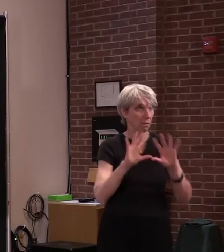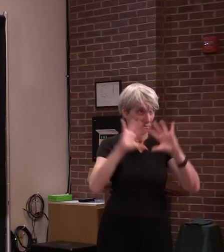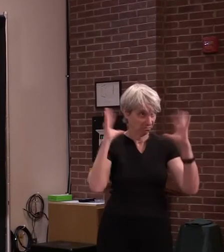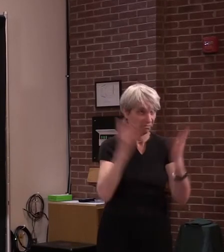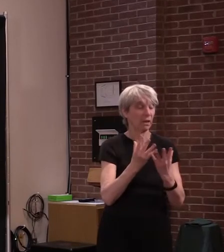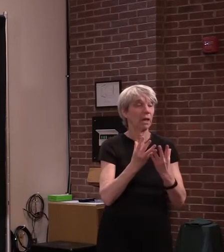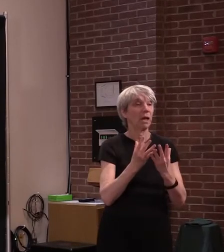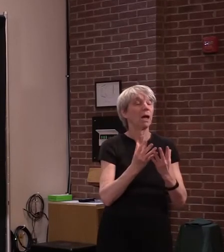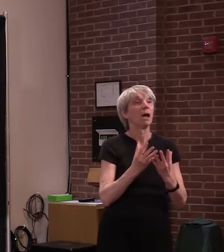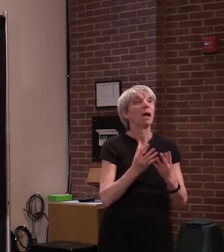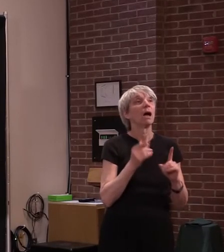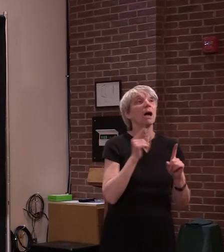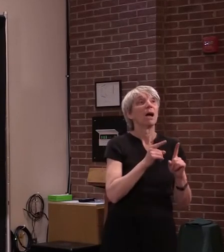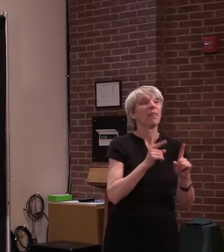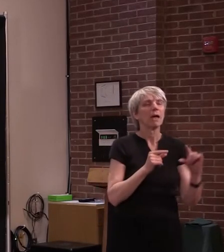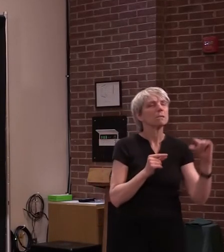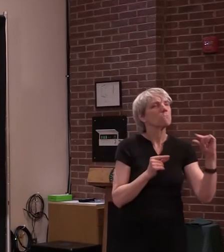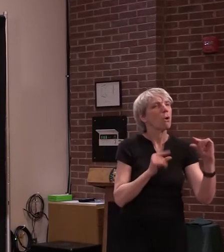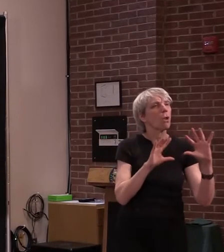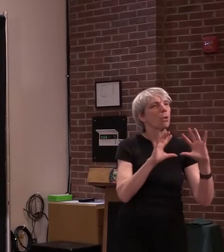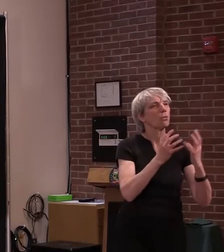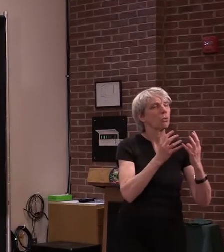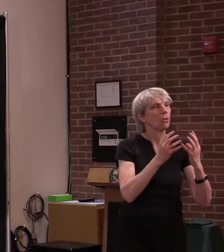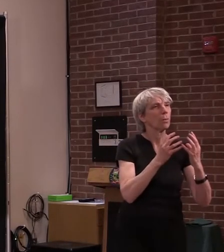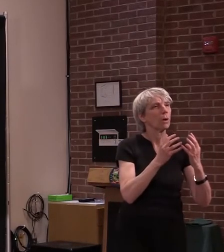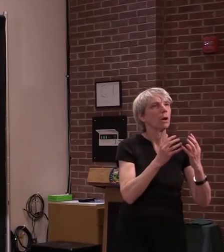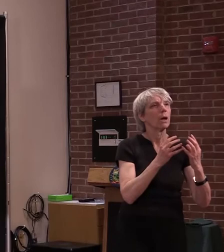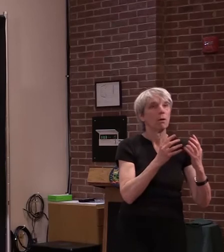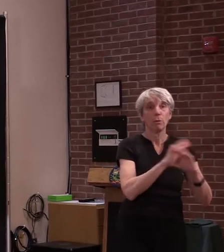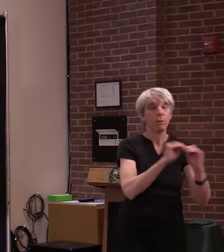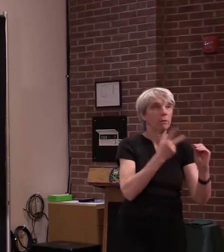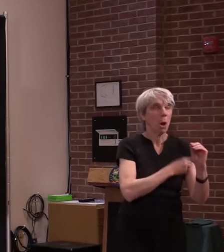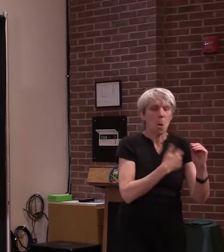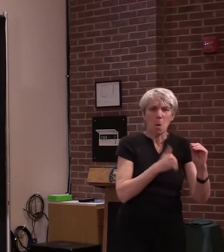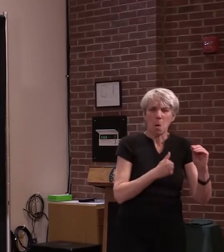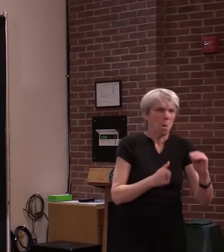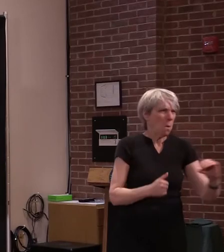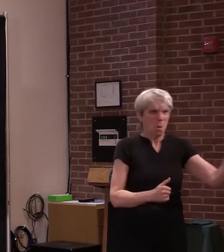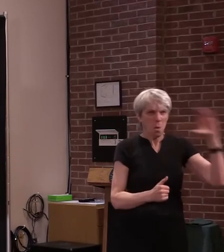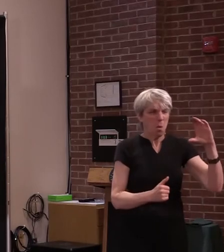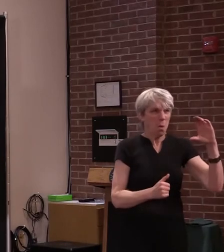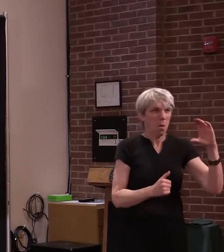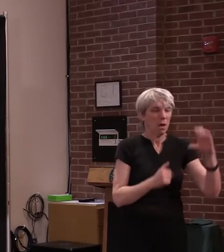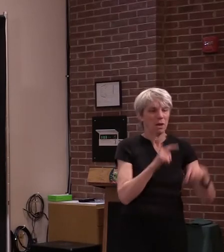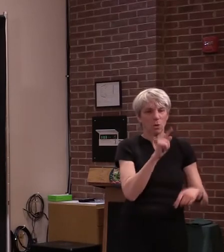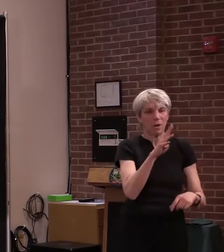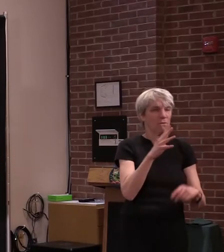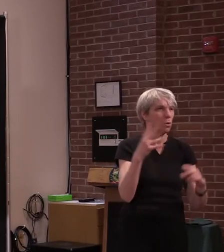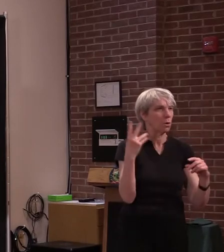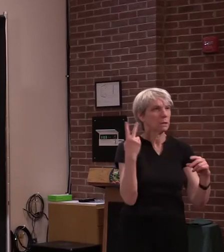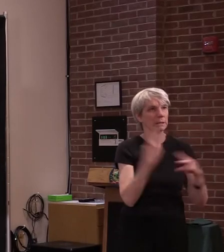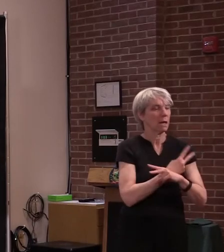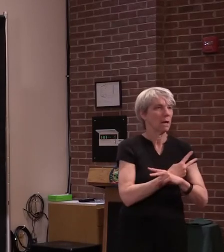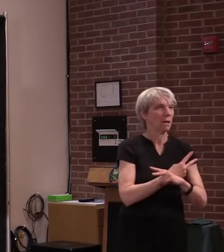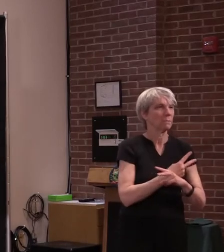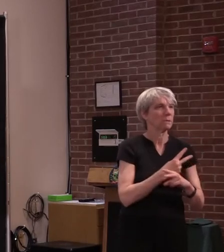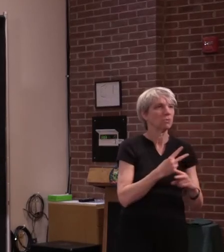that group is much, much higher, which was illustrated on the slide with the 24 times the risk of